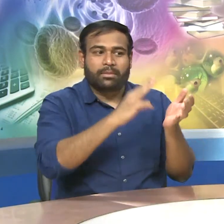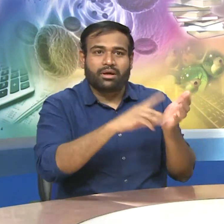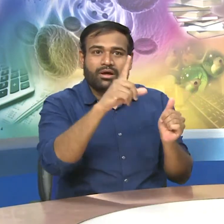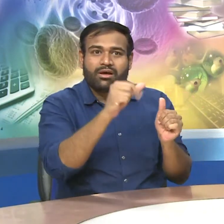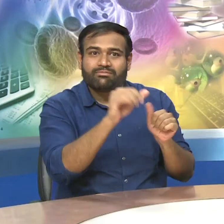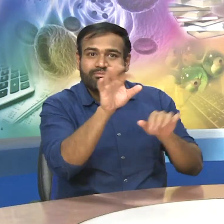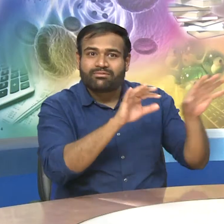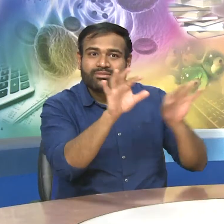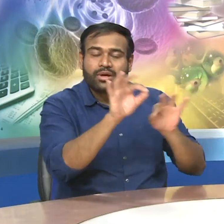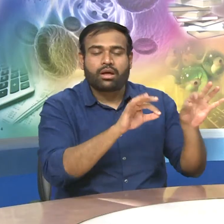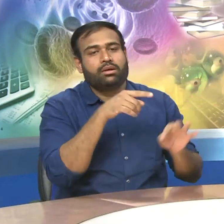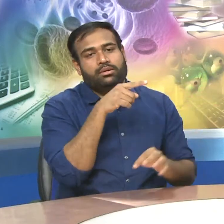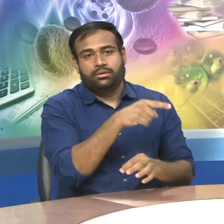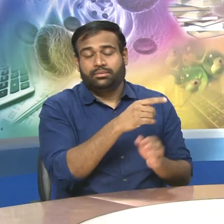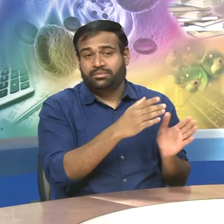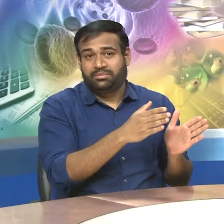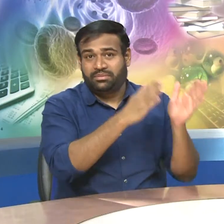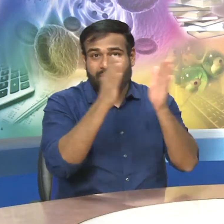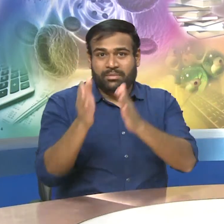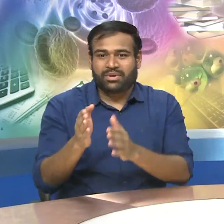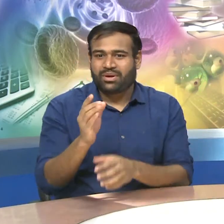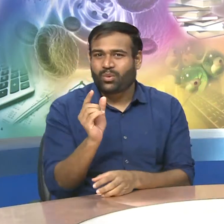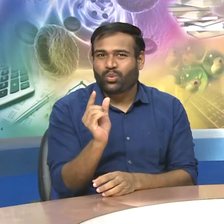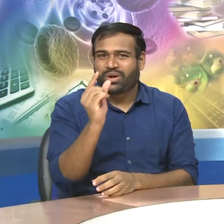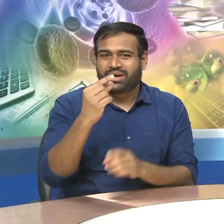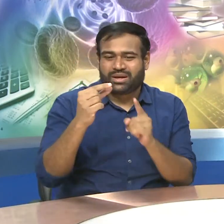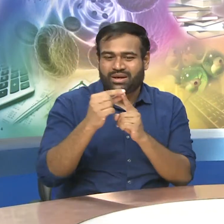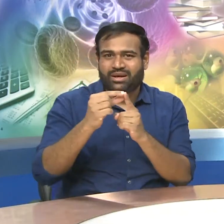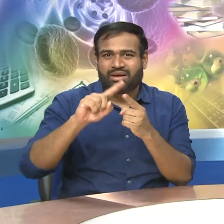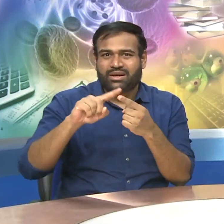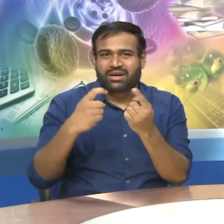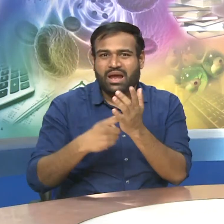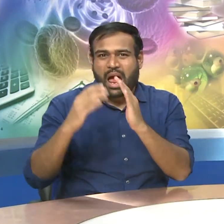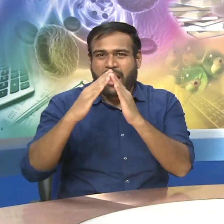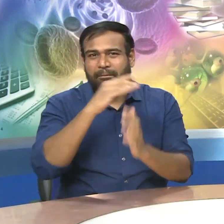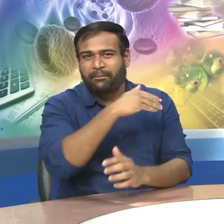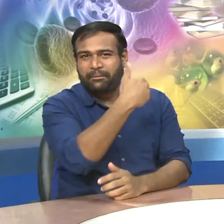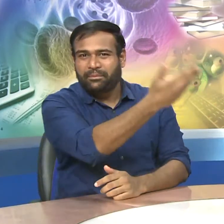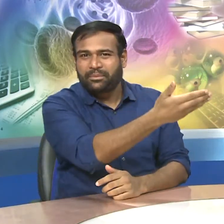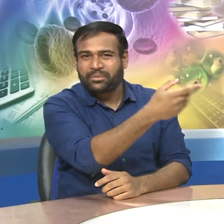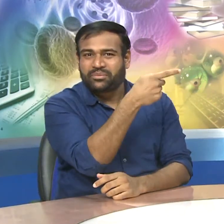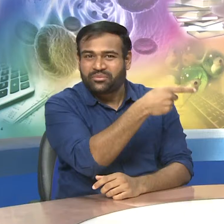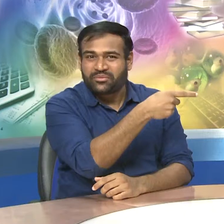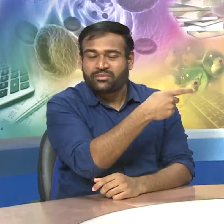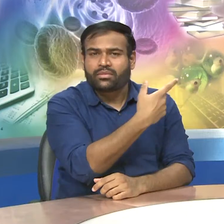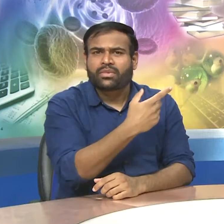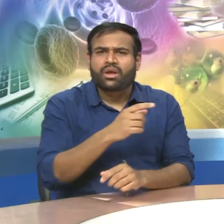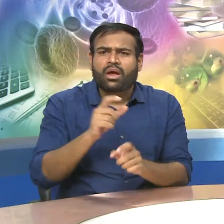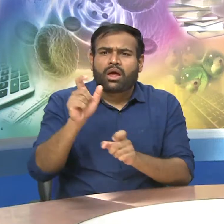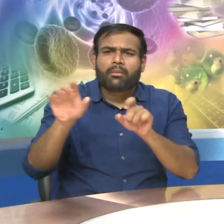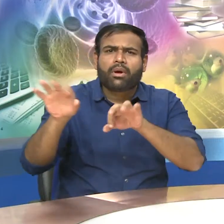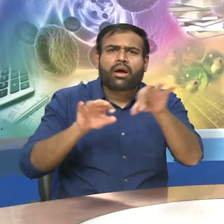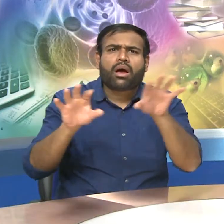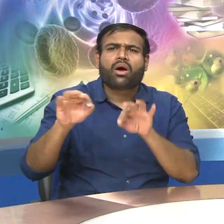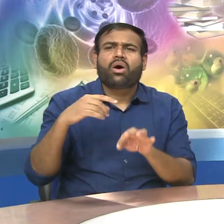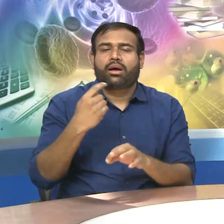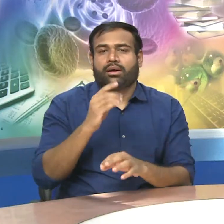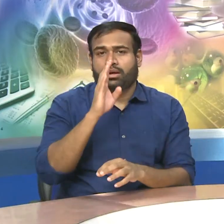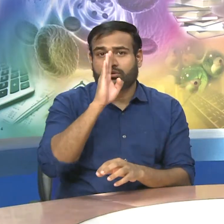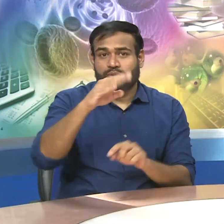They all elected directly by citizens. And next is upper house. In this, members